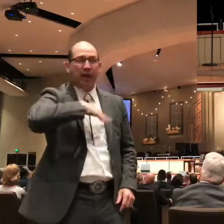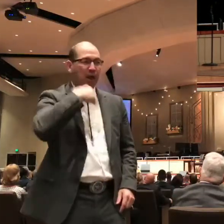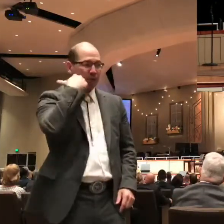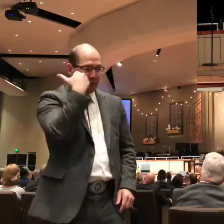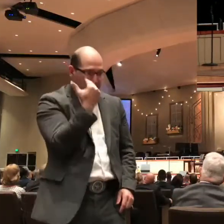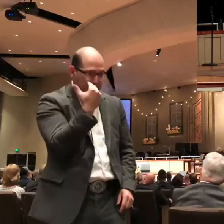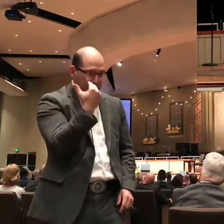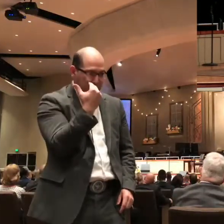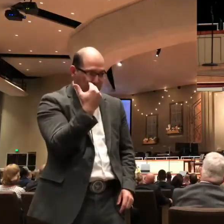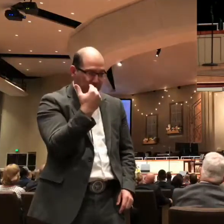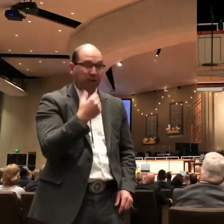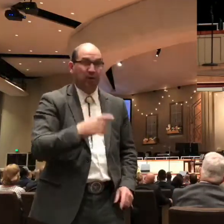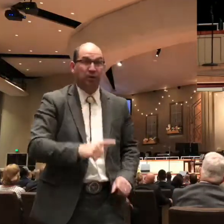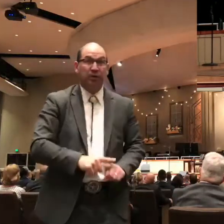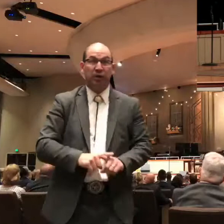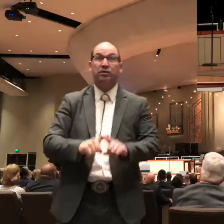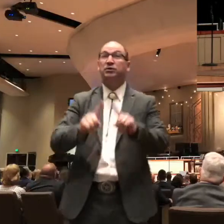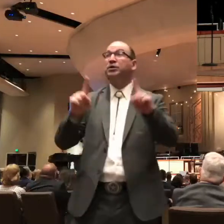say to you, there is a difference.